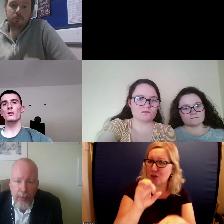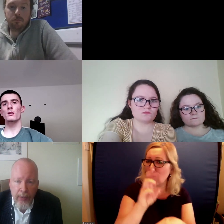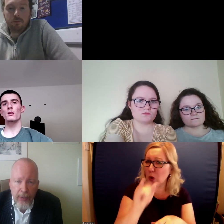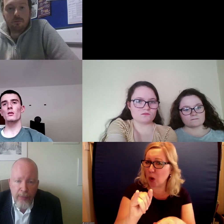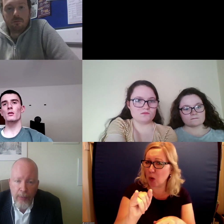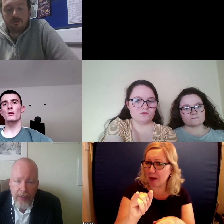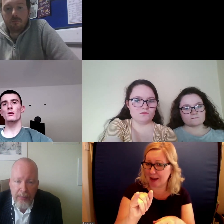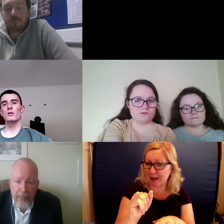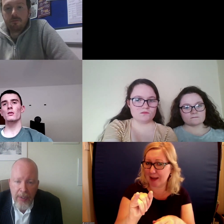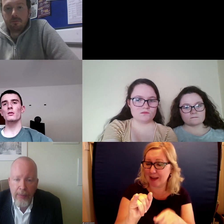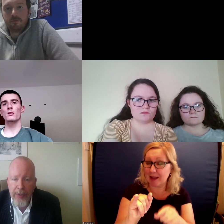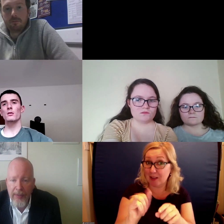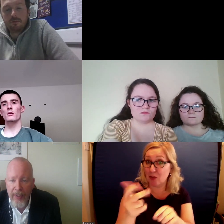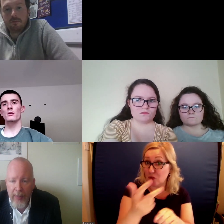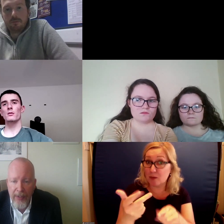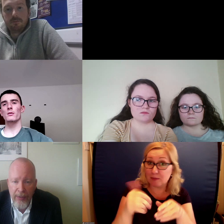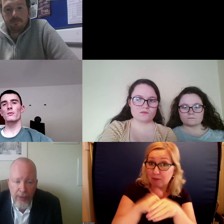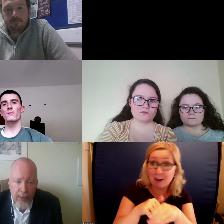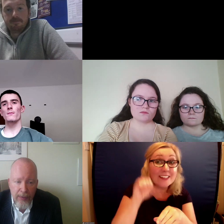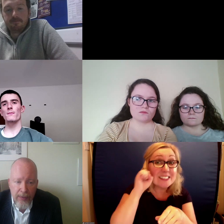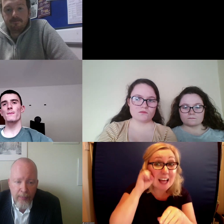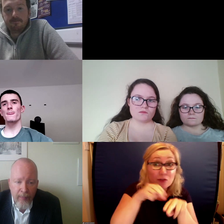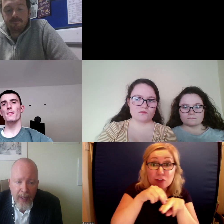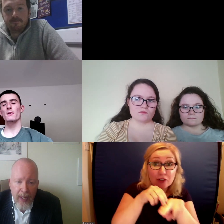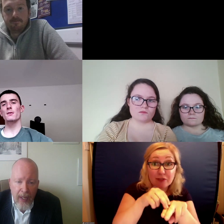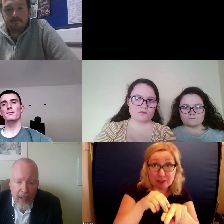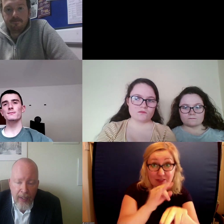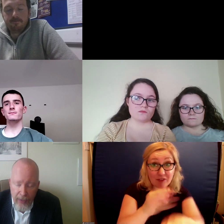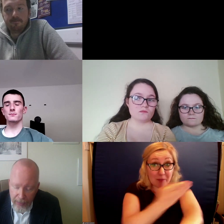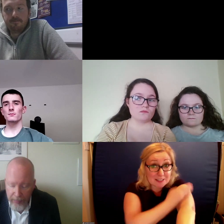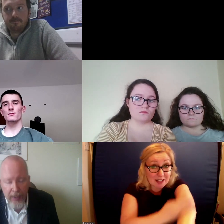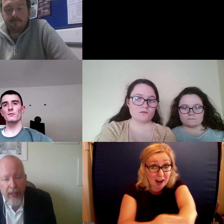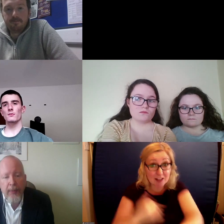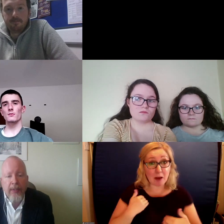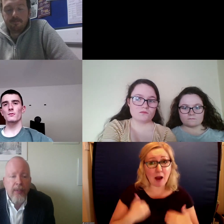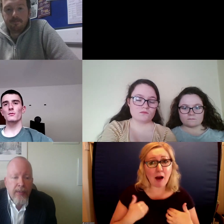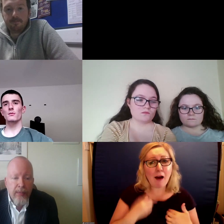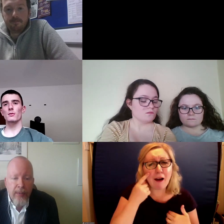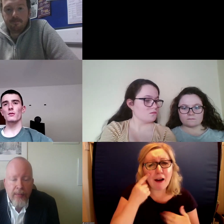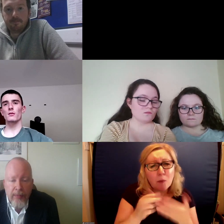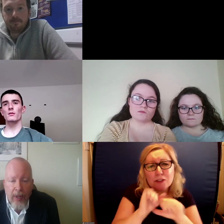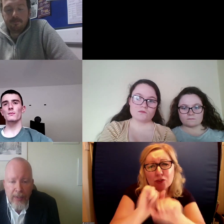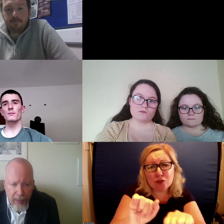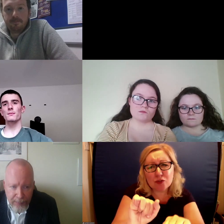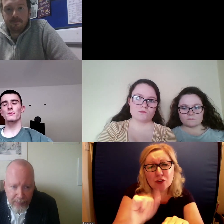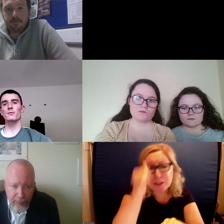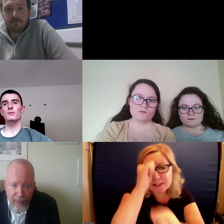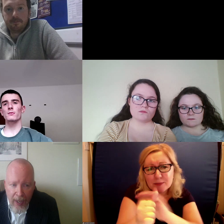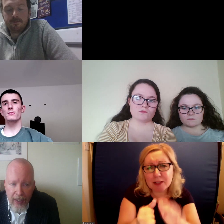And we're really looking forward to hearing what you have to say about it and your experiences. Another key aspect of this talk